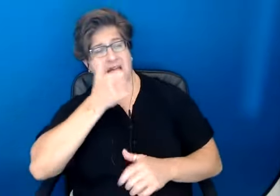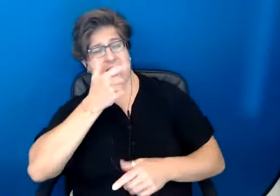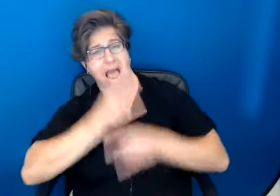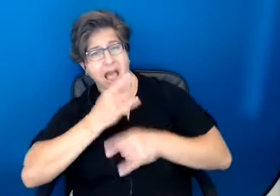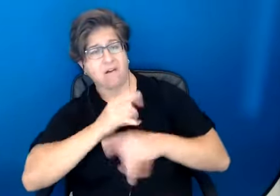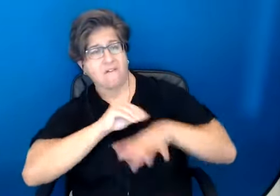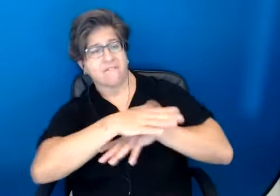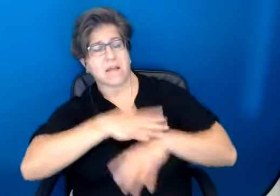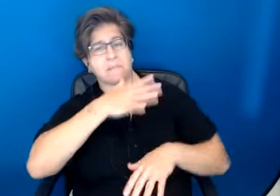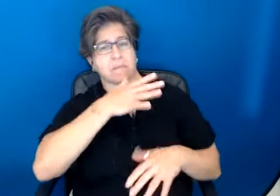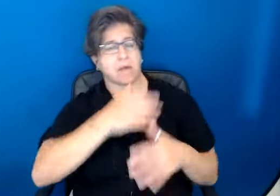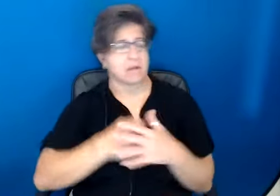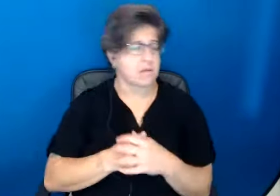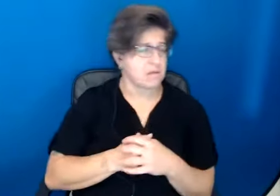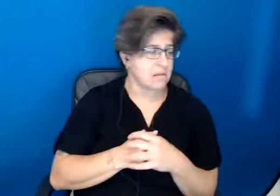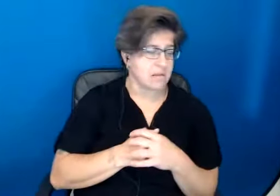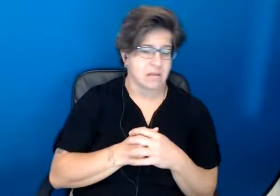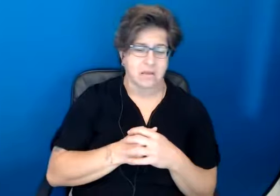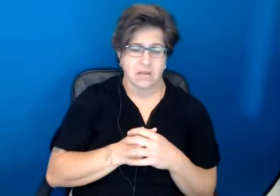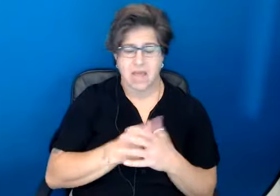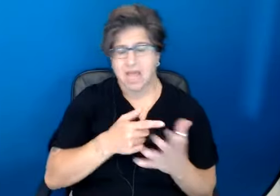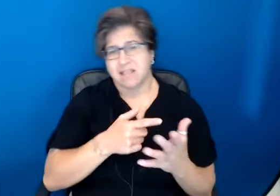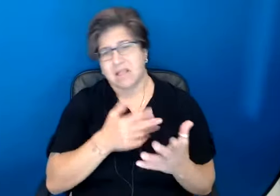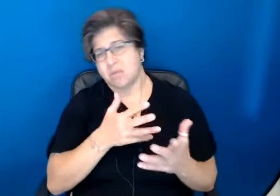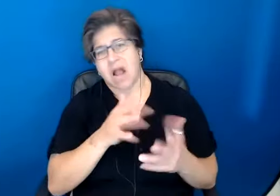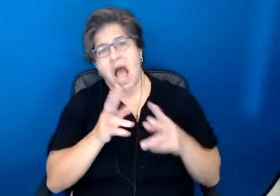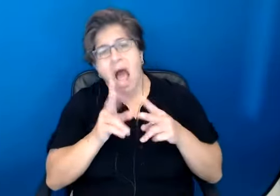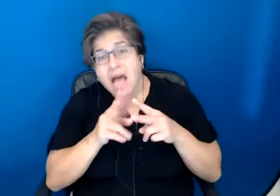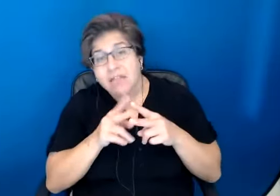victim. And I was a survivor as well, I became a fighter.